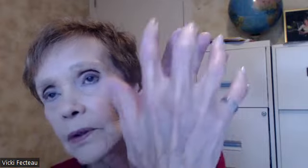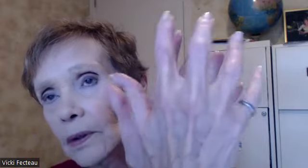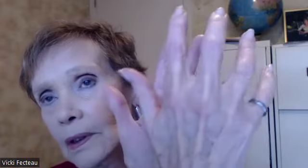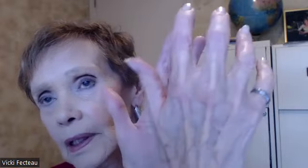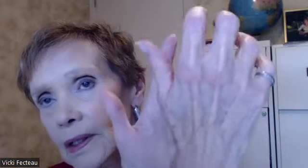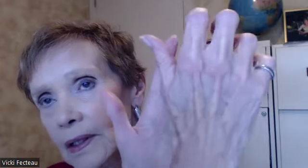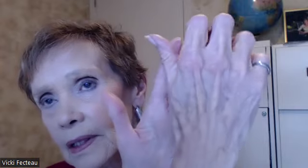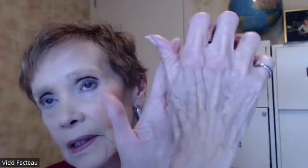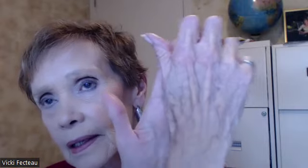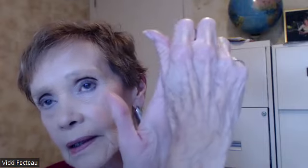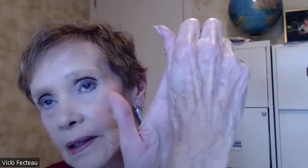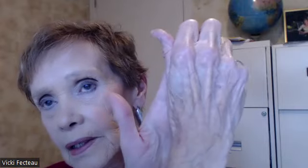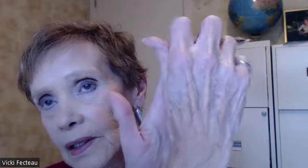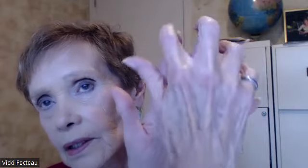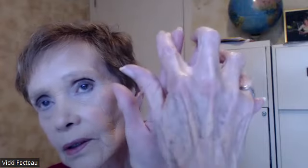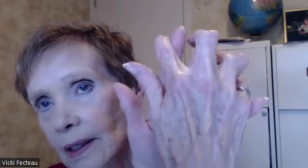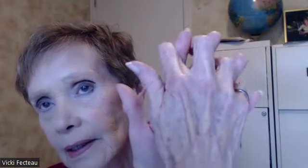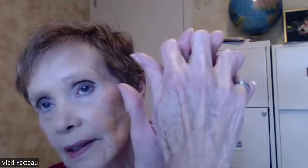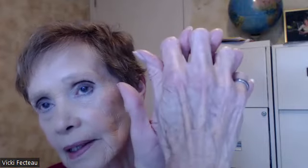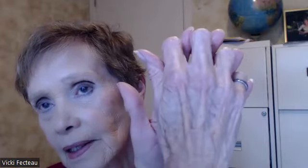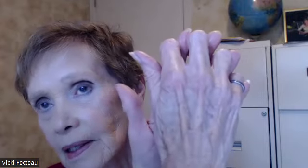W is like this or like this.